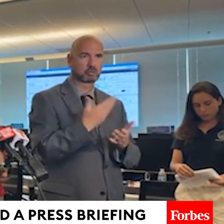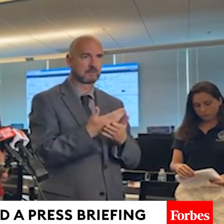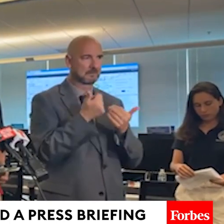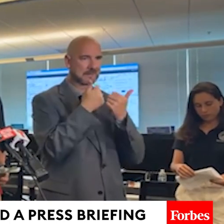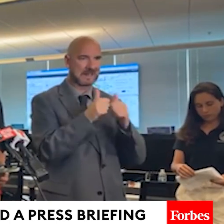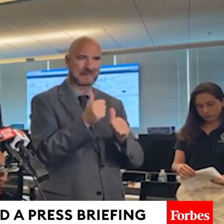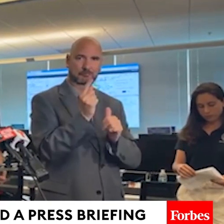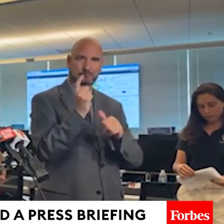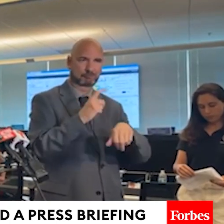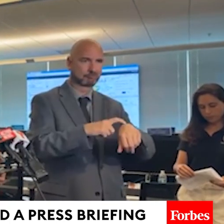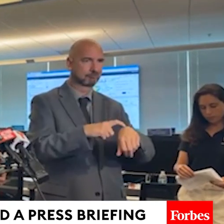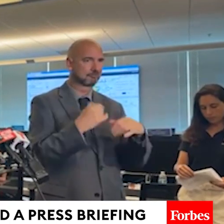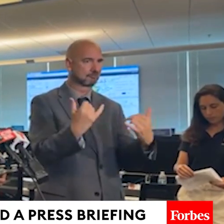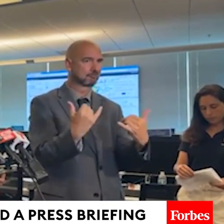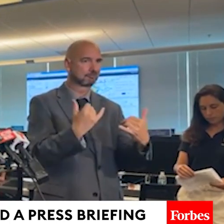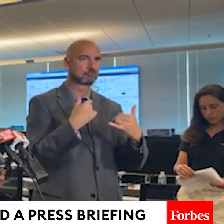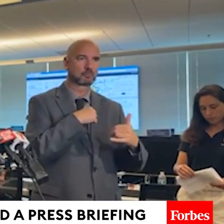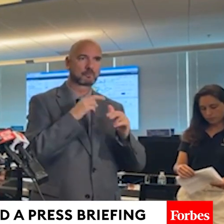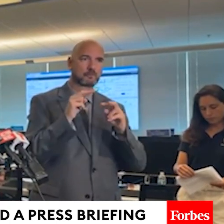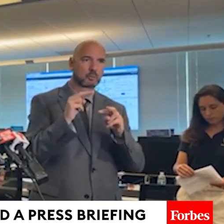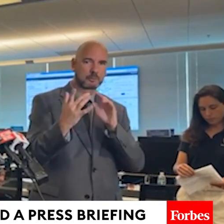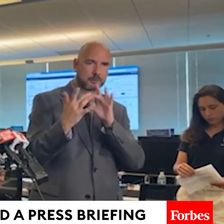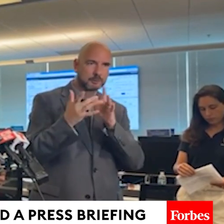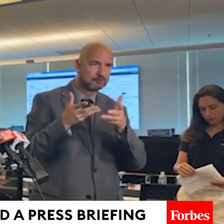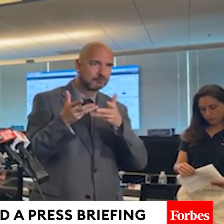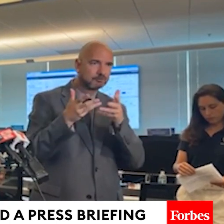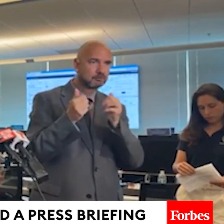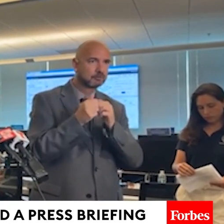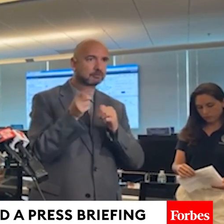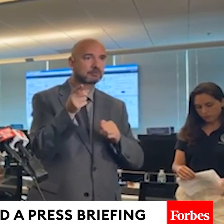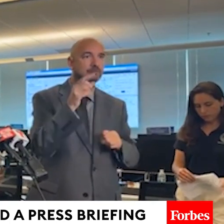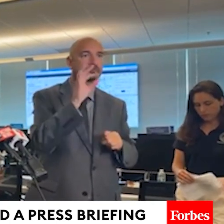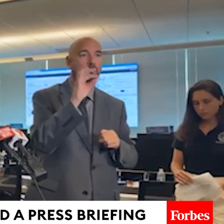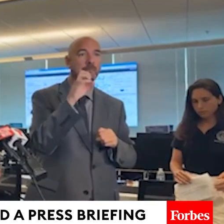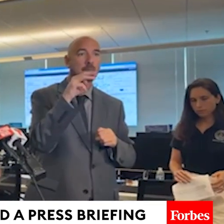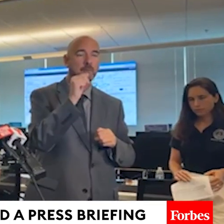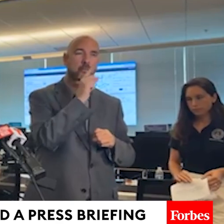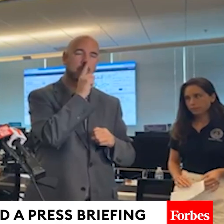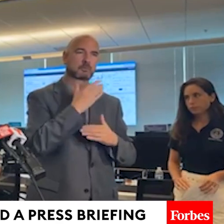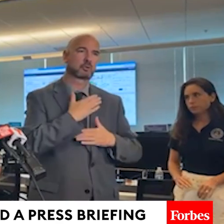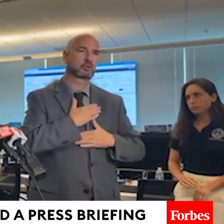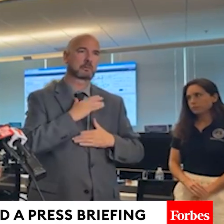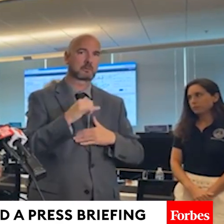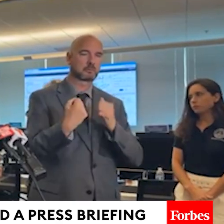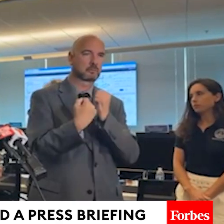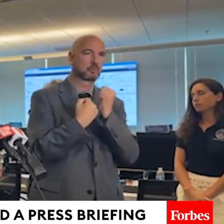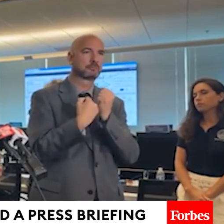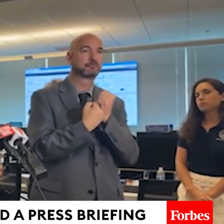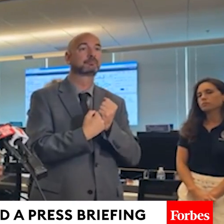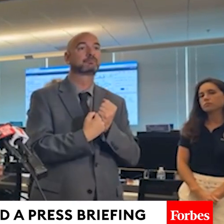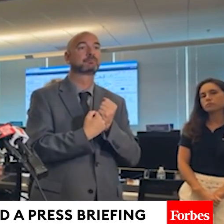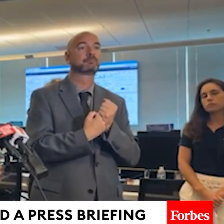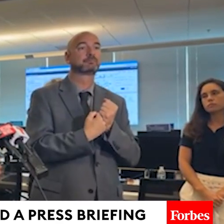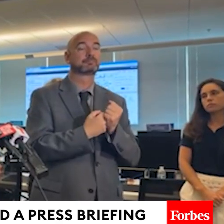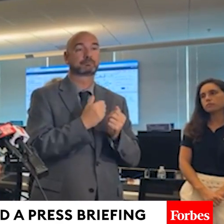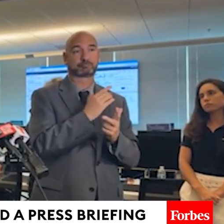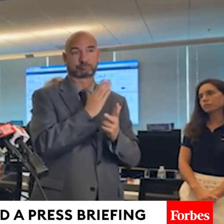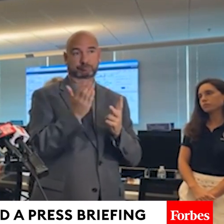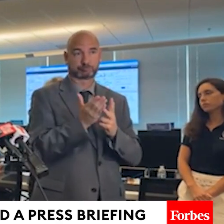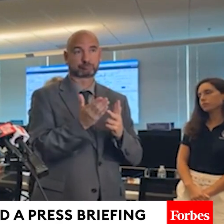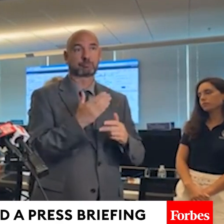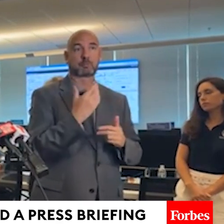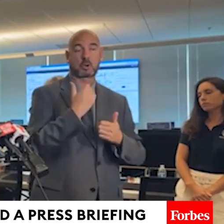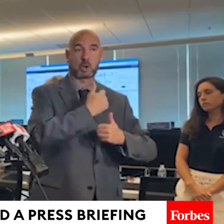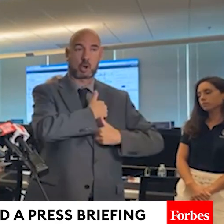Our folks are on it with FEMA, so we really appreciate FEMA's support on that. The Army Corps of Engineers is helping us out as